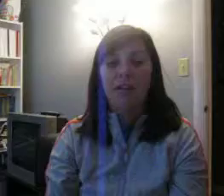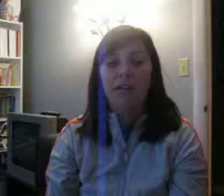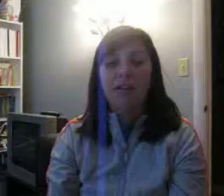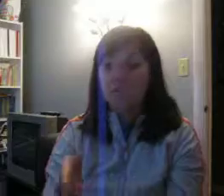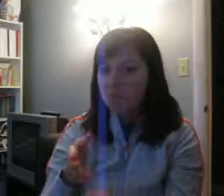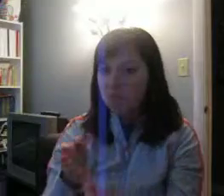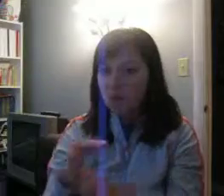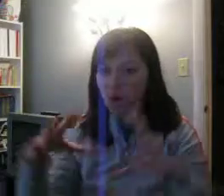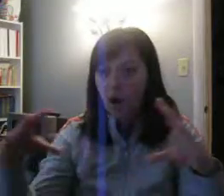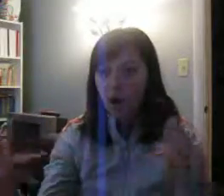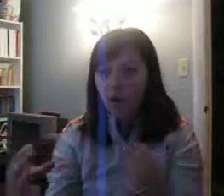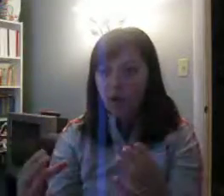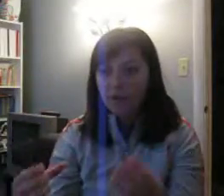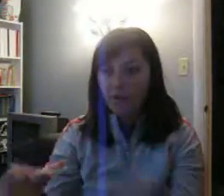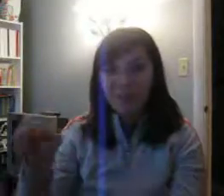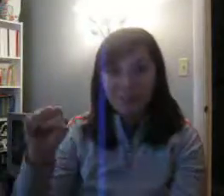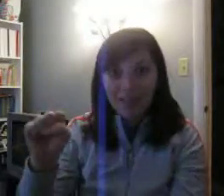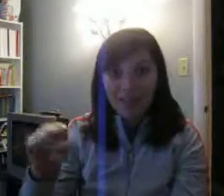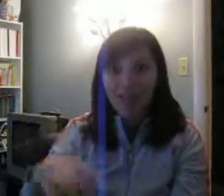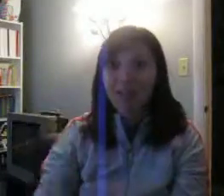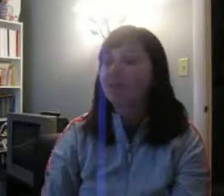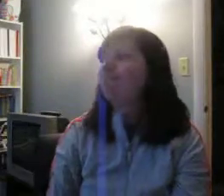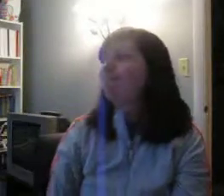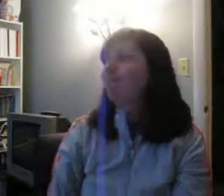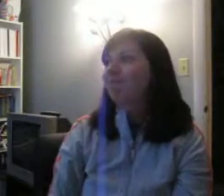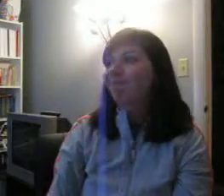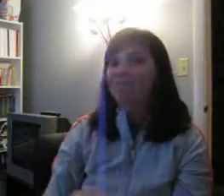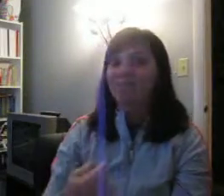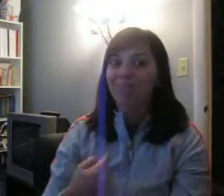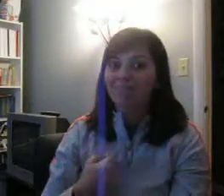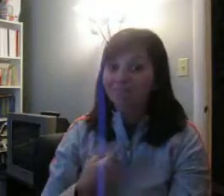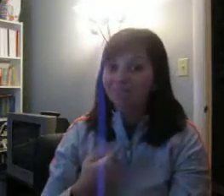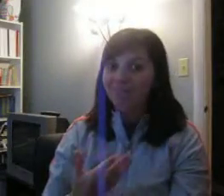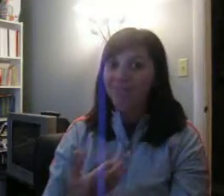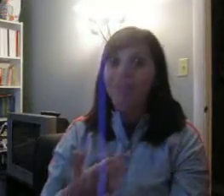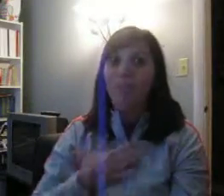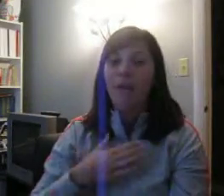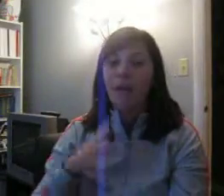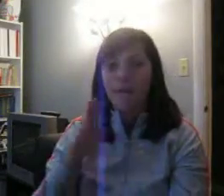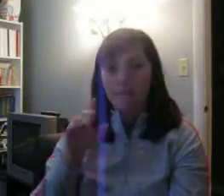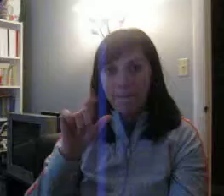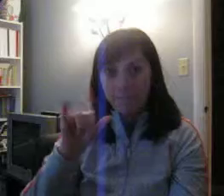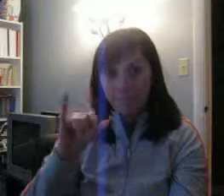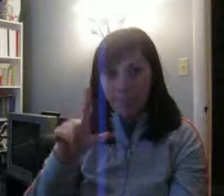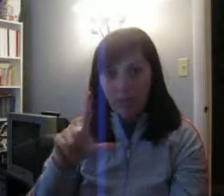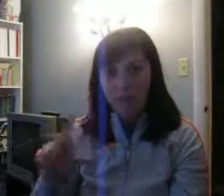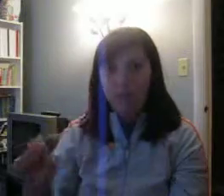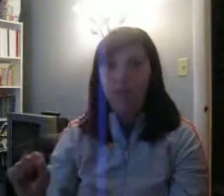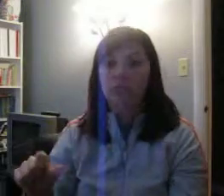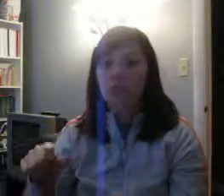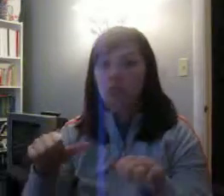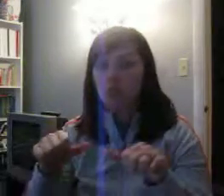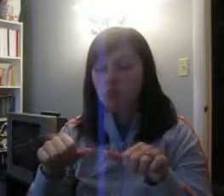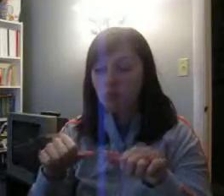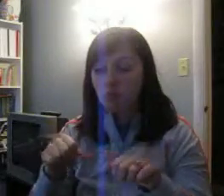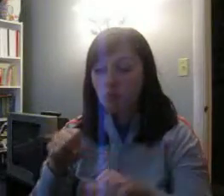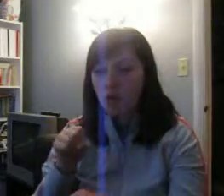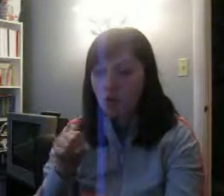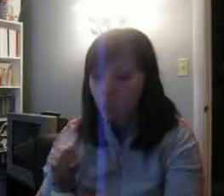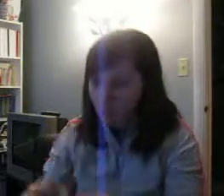have a chance. And what happens is the bill gets forwarded to Senate. Or if it